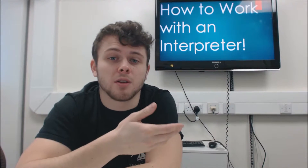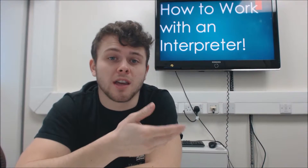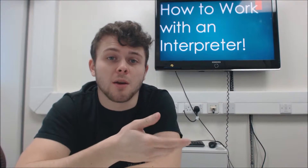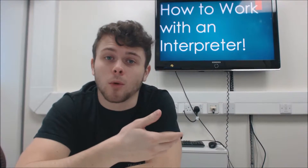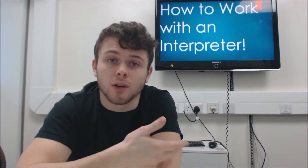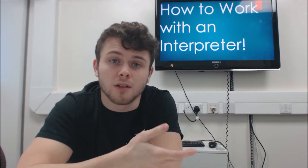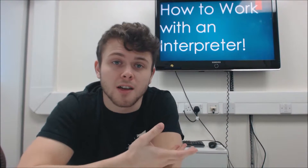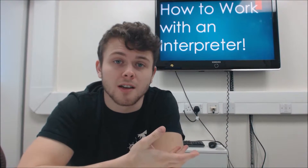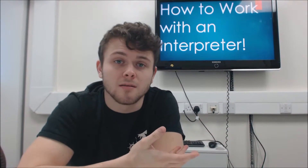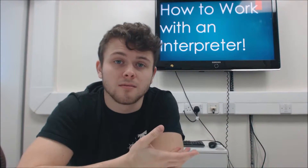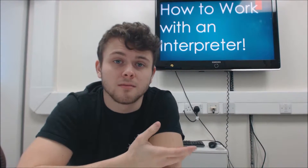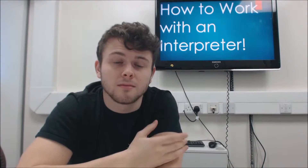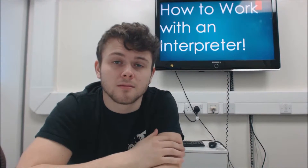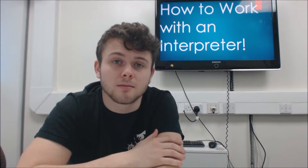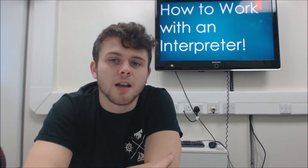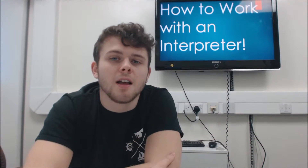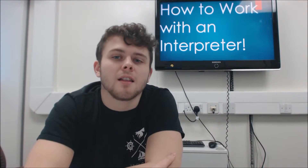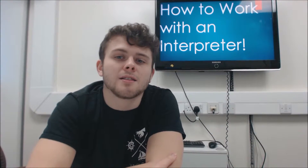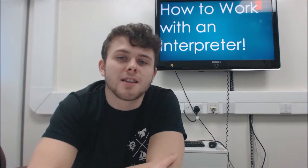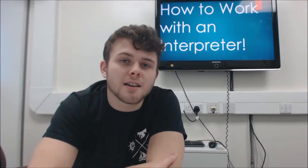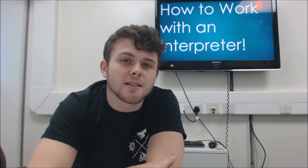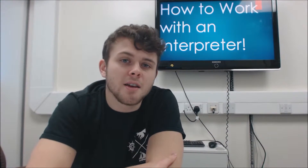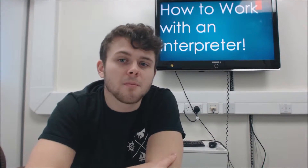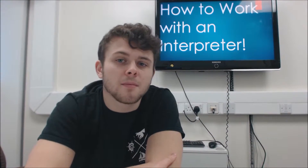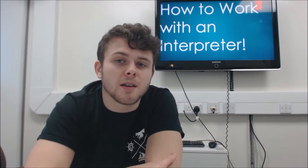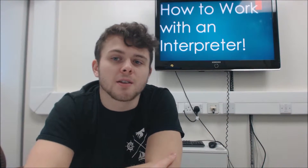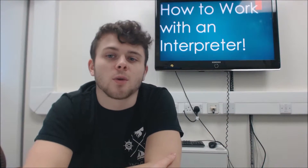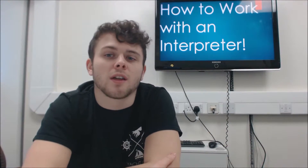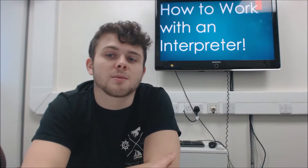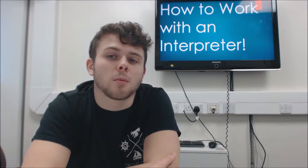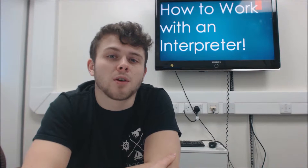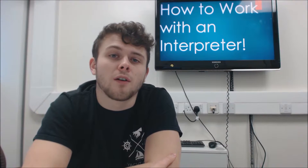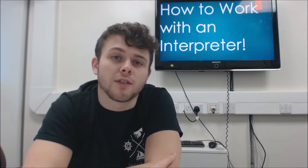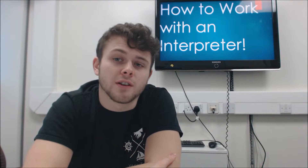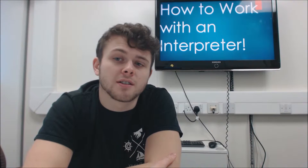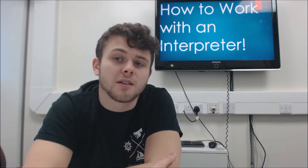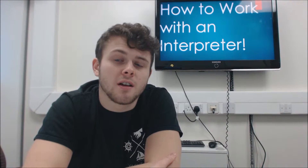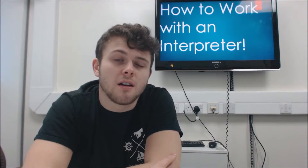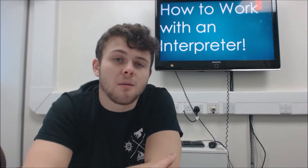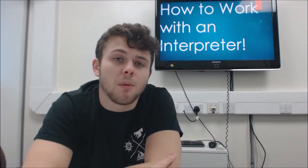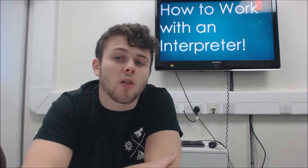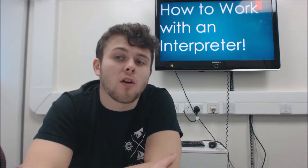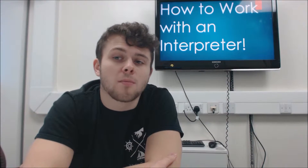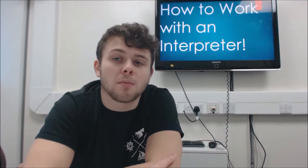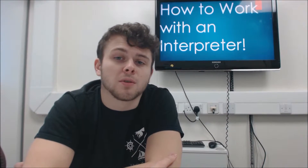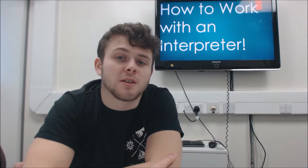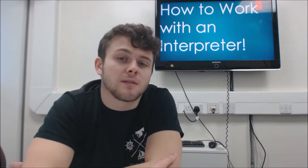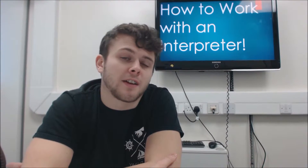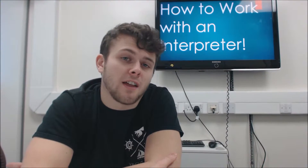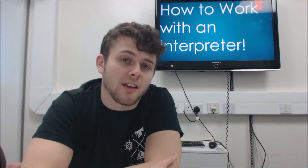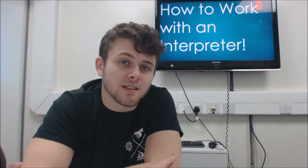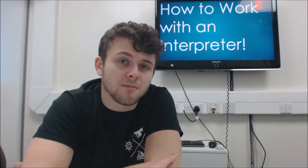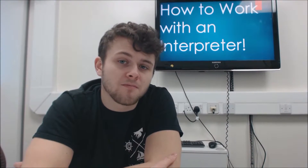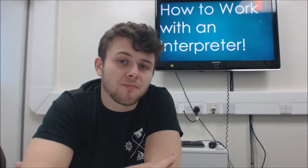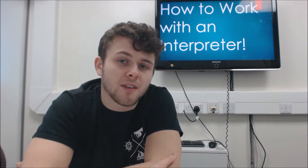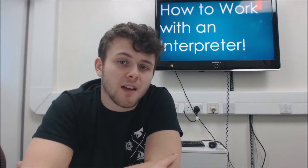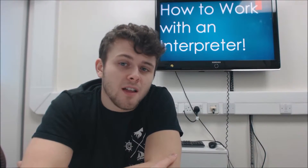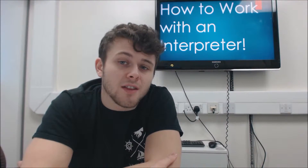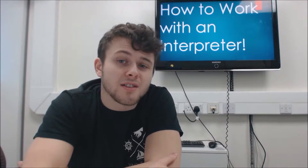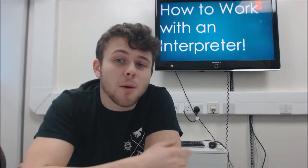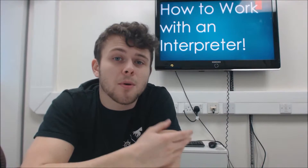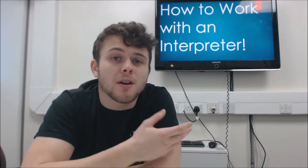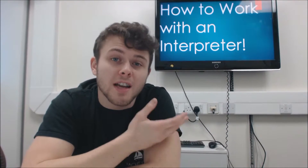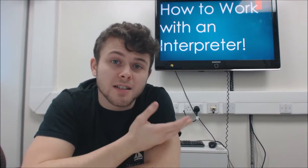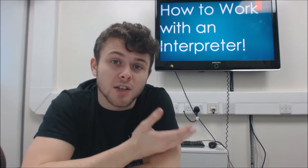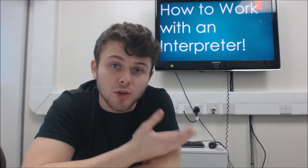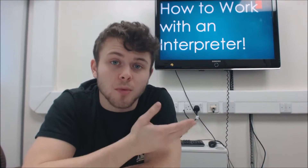for them to communicate what you're saying. This next tip is one that is probably obvious, but a lot of people seem to forget this.